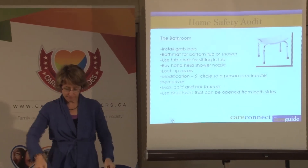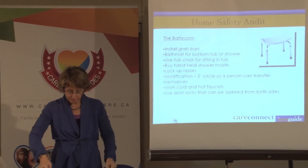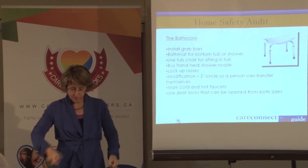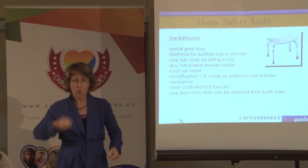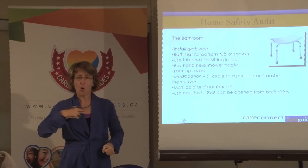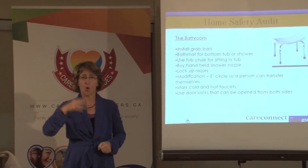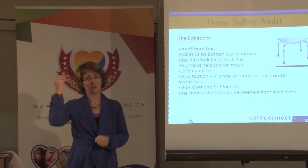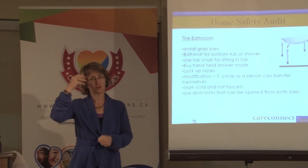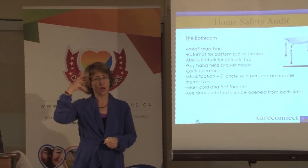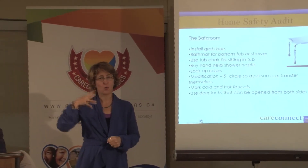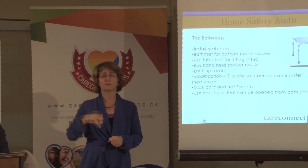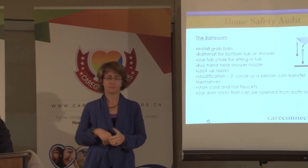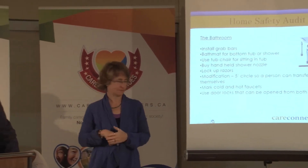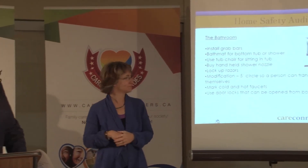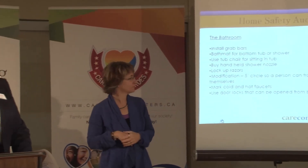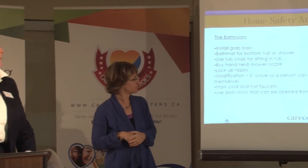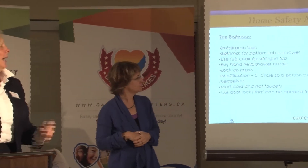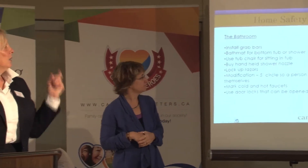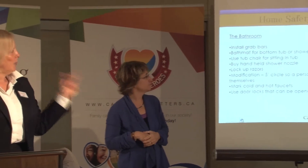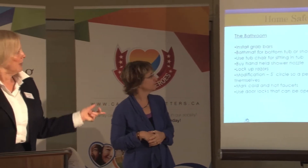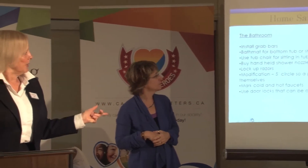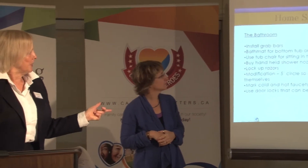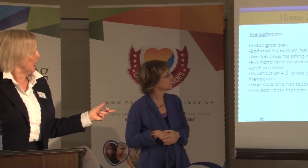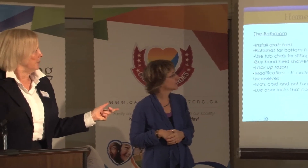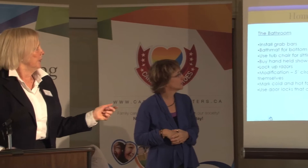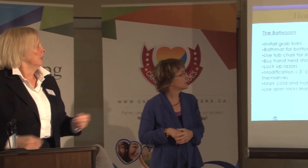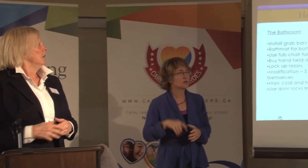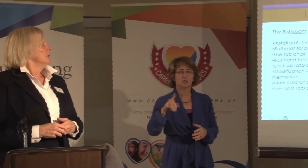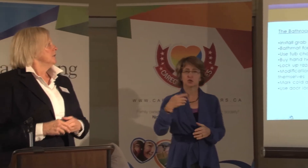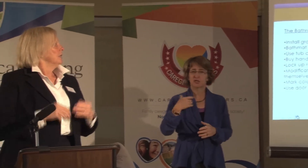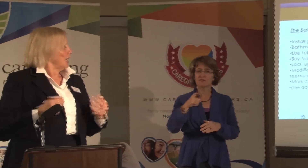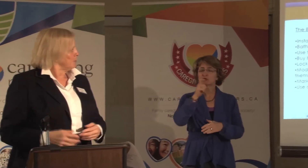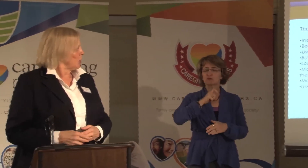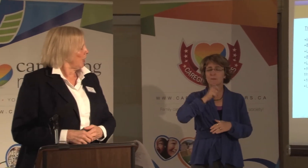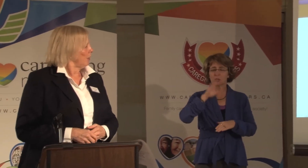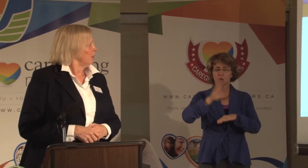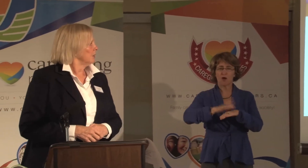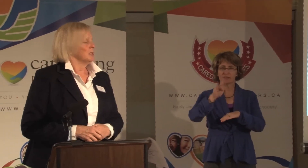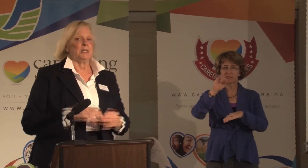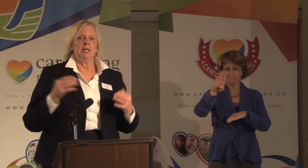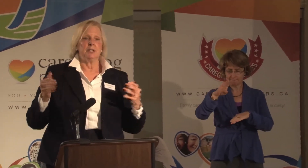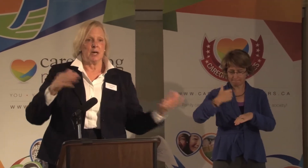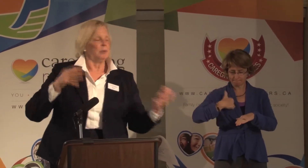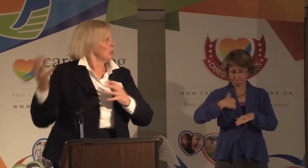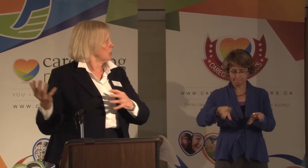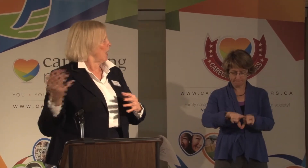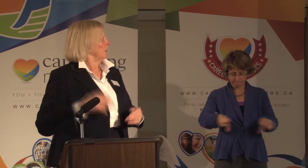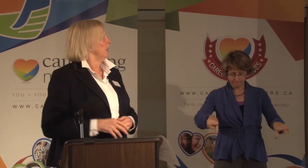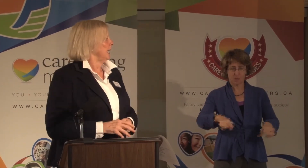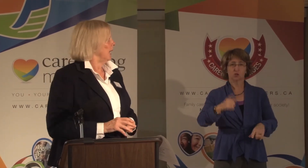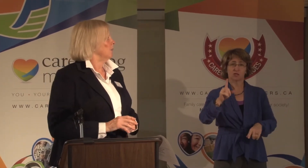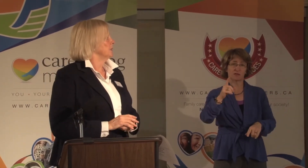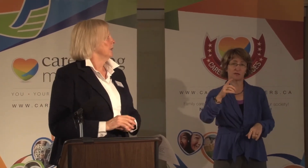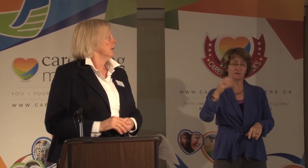shower and the bath. Bath mat on the bottom of the tub. tub chair to sitting in the tub or the